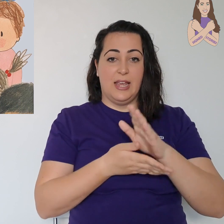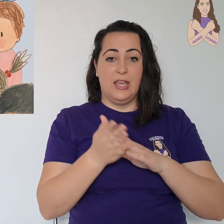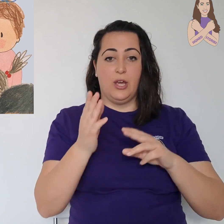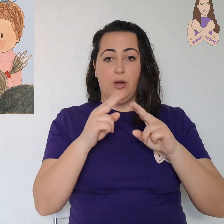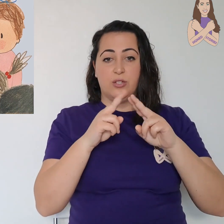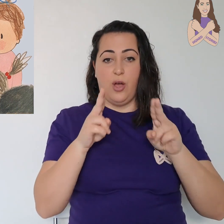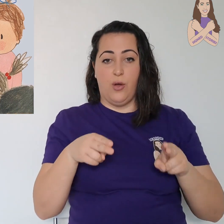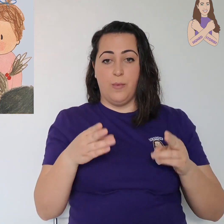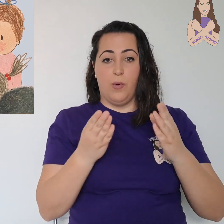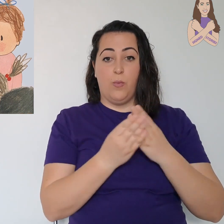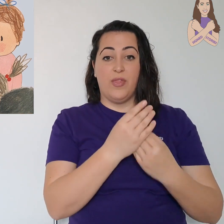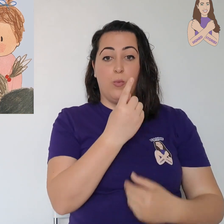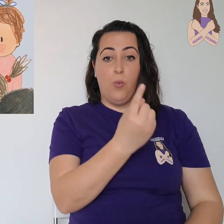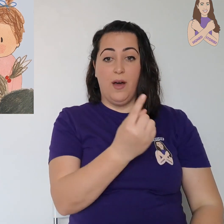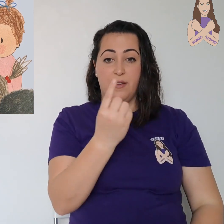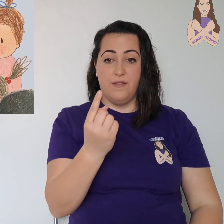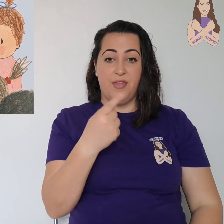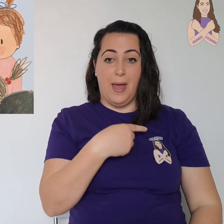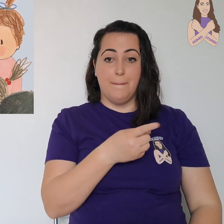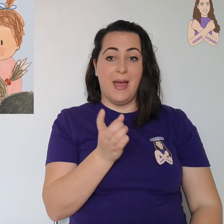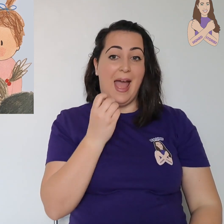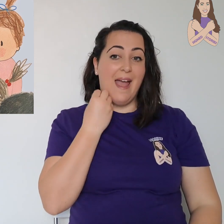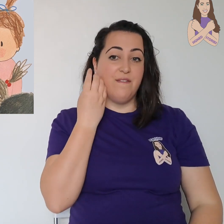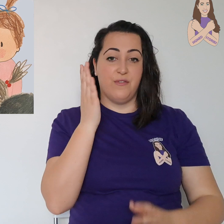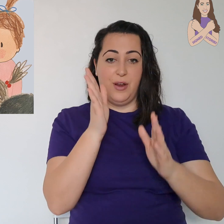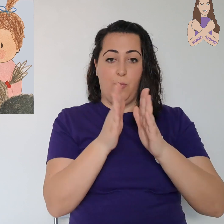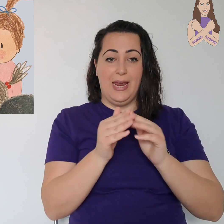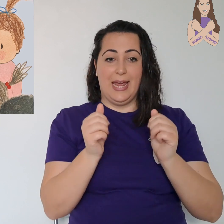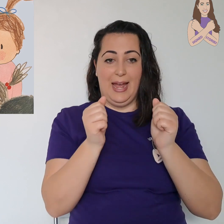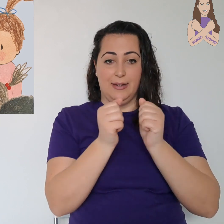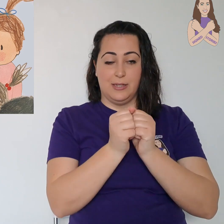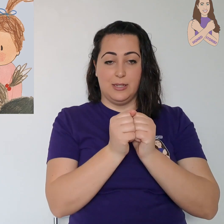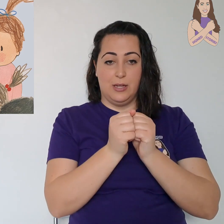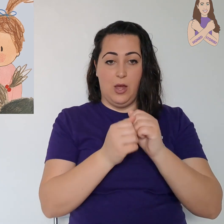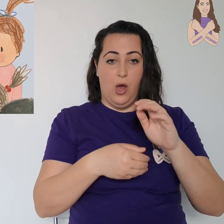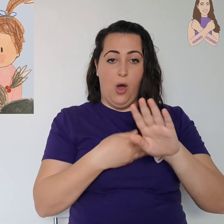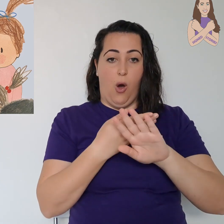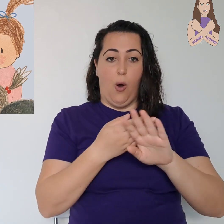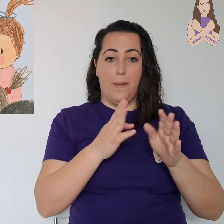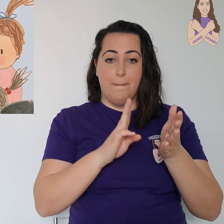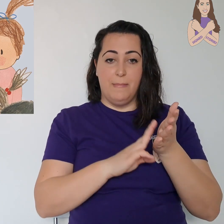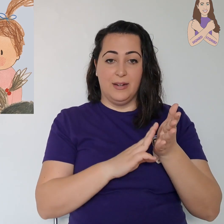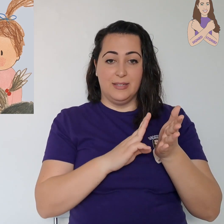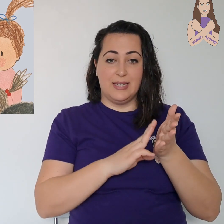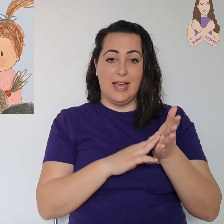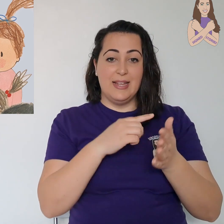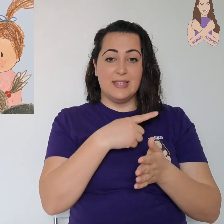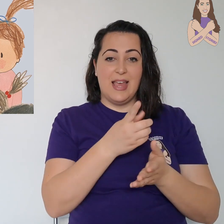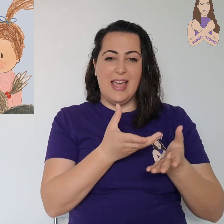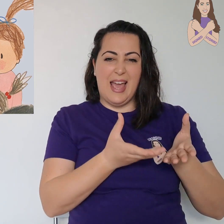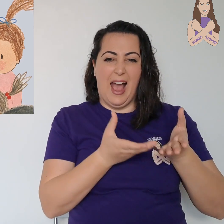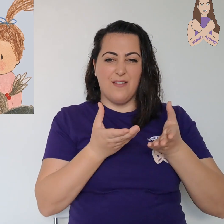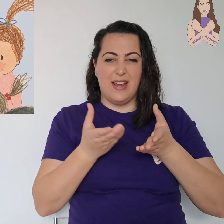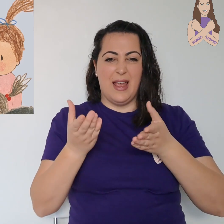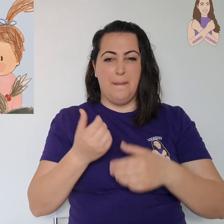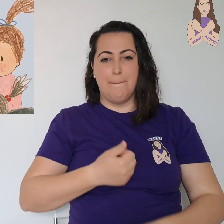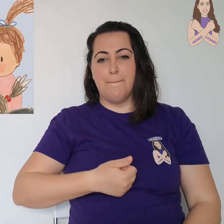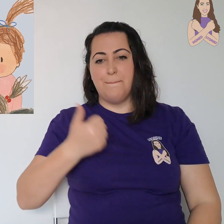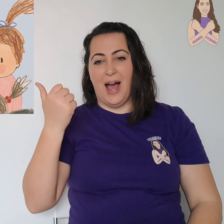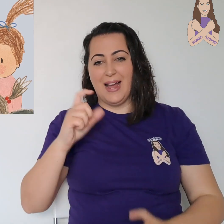he goes home with one of them every weekend. On Mondays, they carry him back